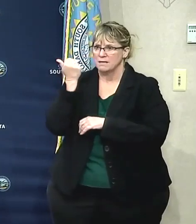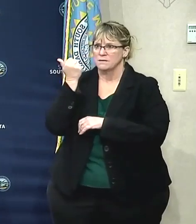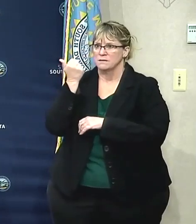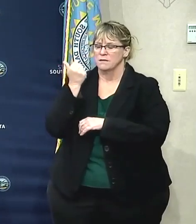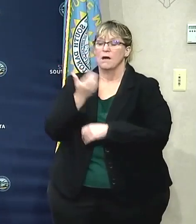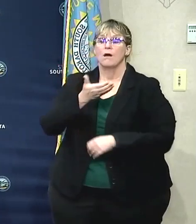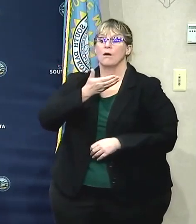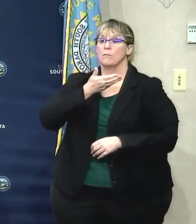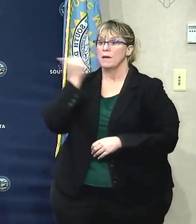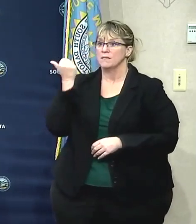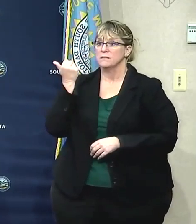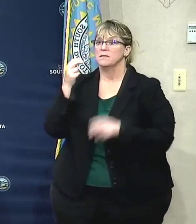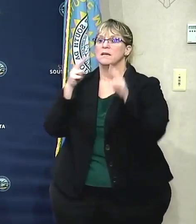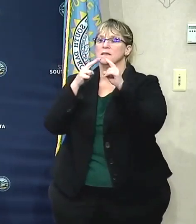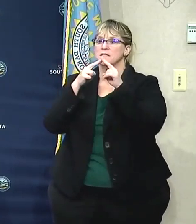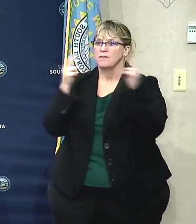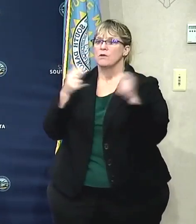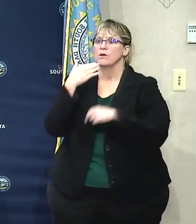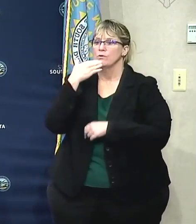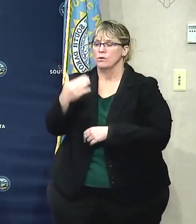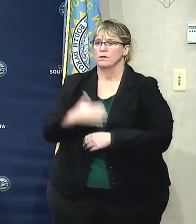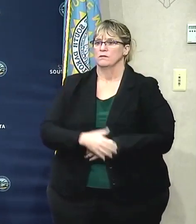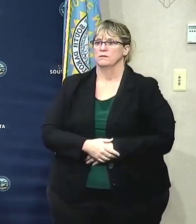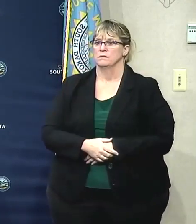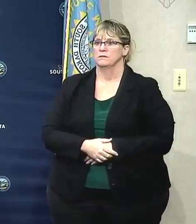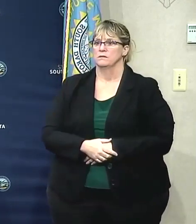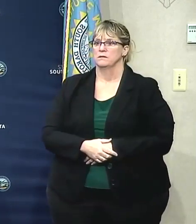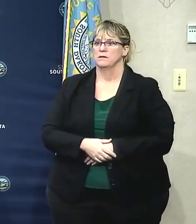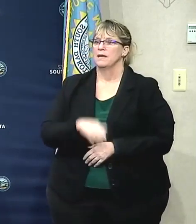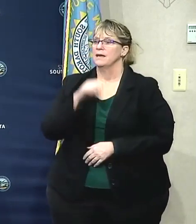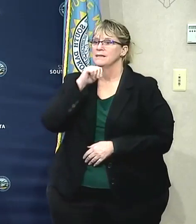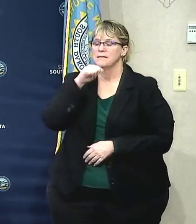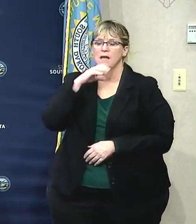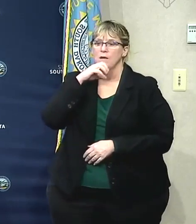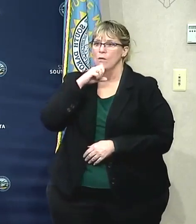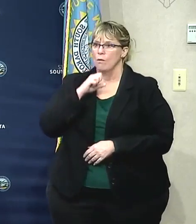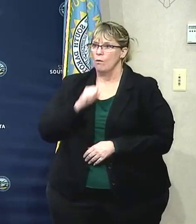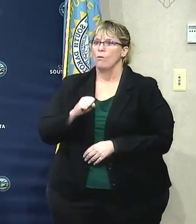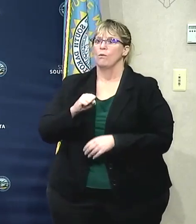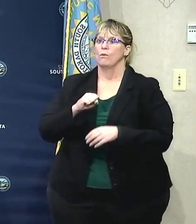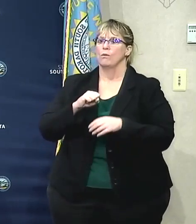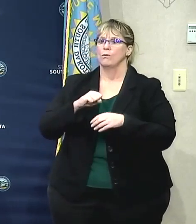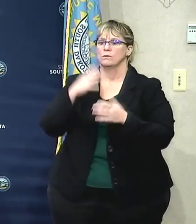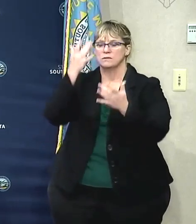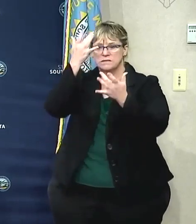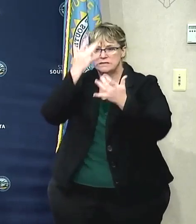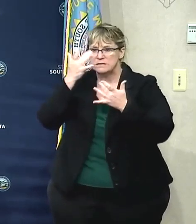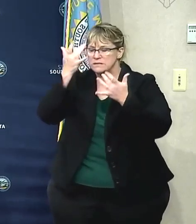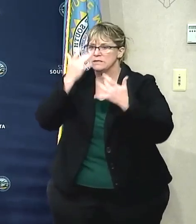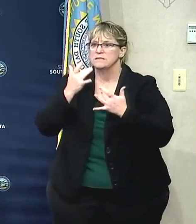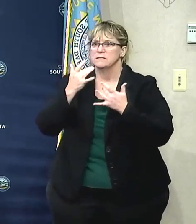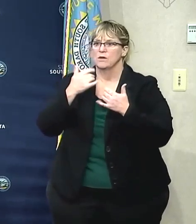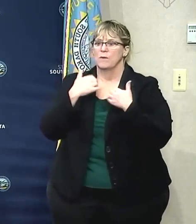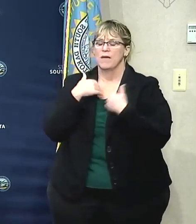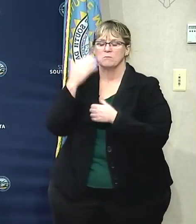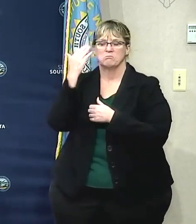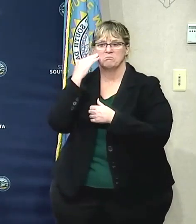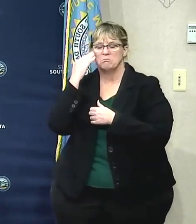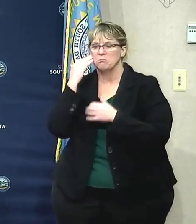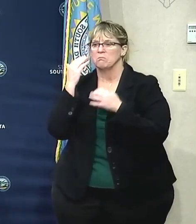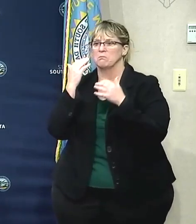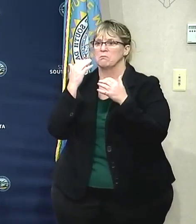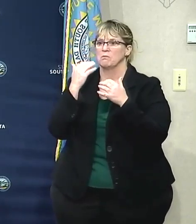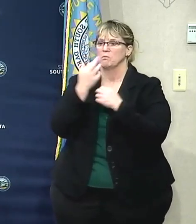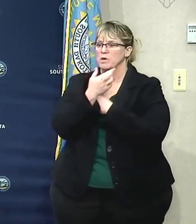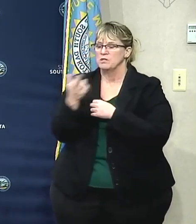our best is very good. This is not an ancient plague. We have the knowledge and the resources of modern